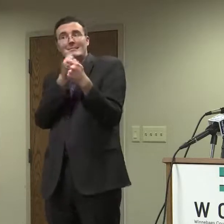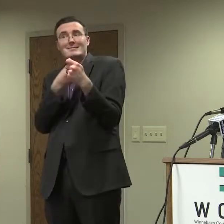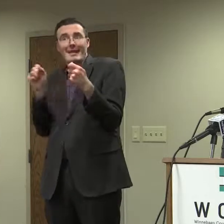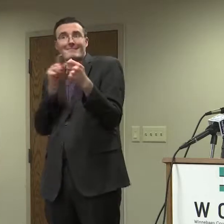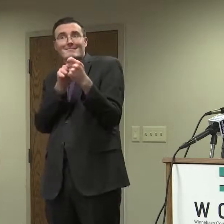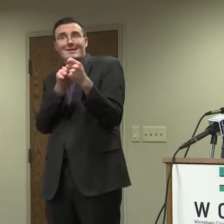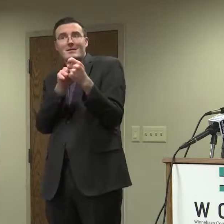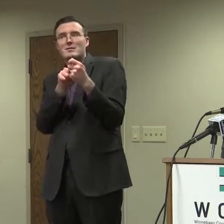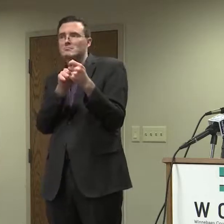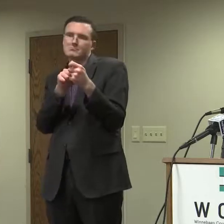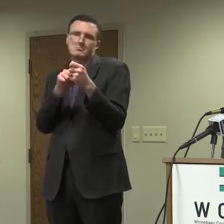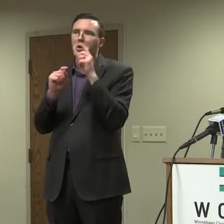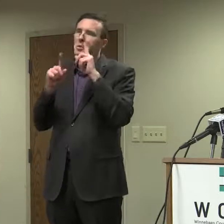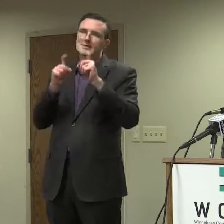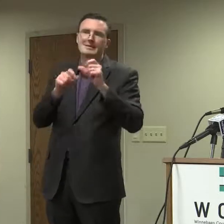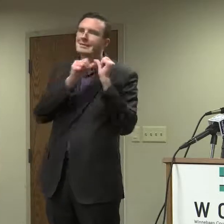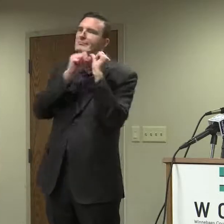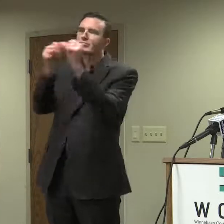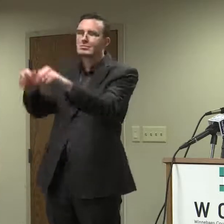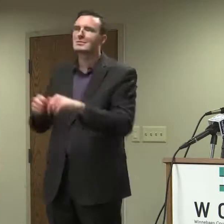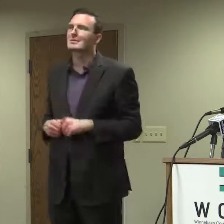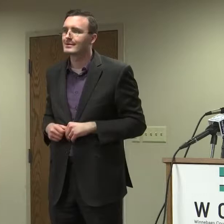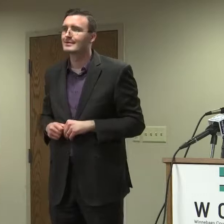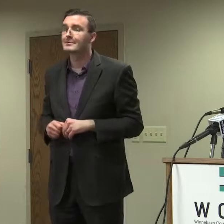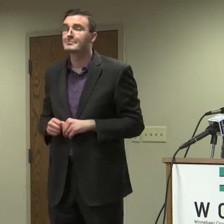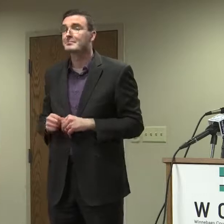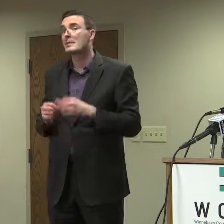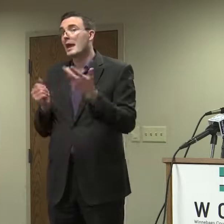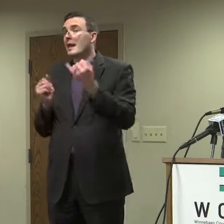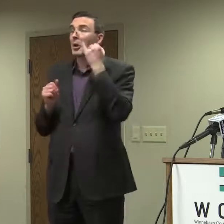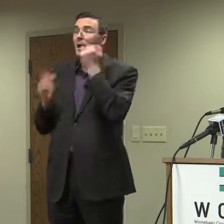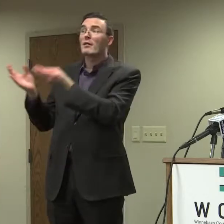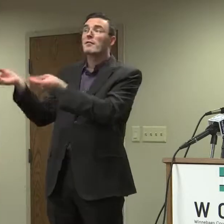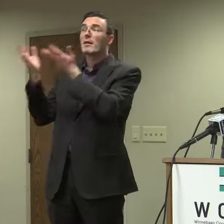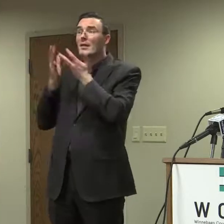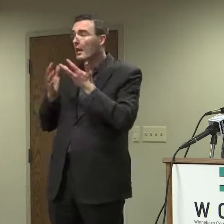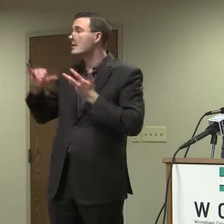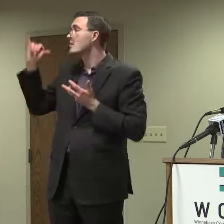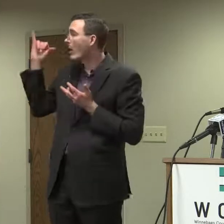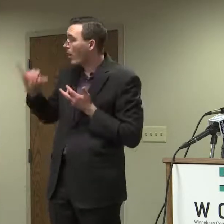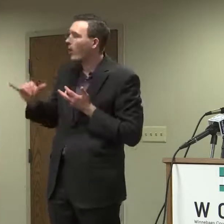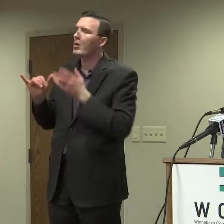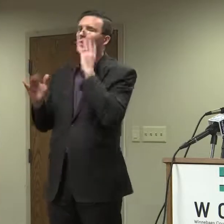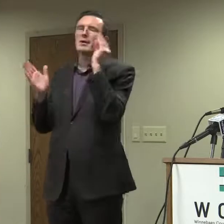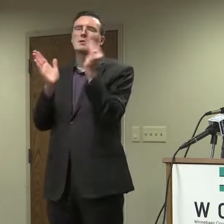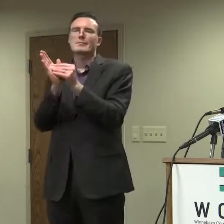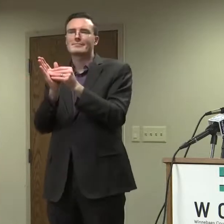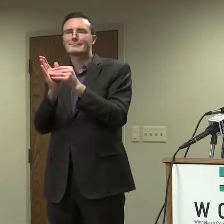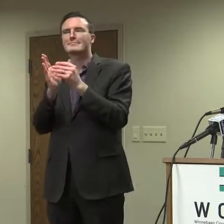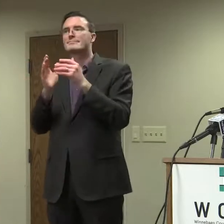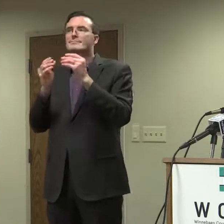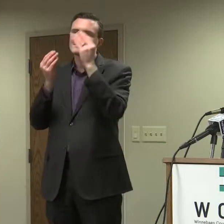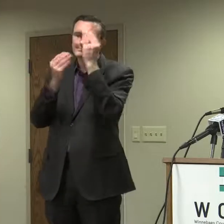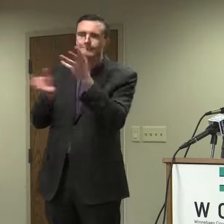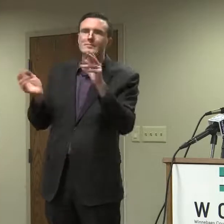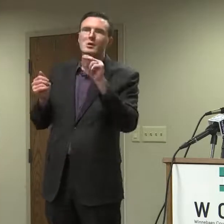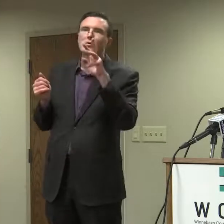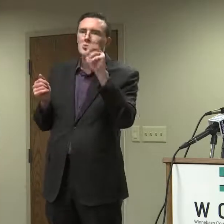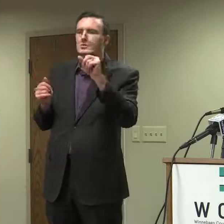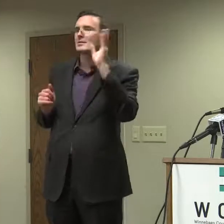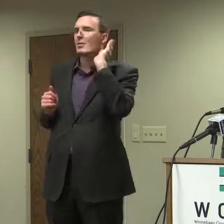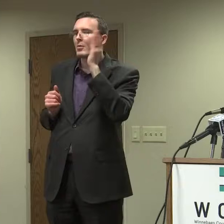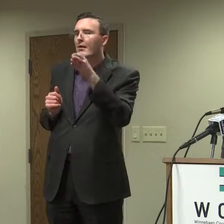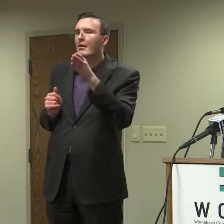hear of anything different, we will obviously post it through our website and the media so that people are aware that that testing site will be closed. But